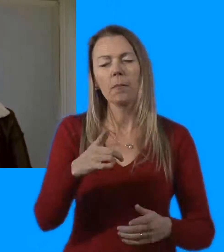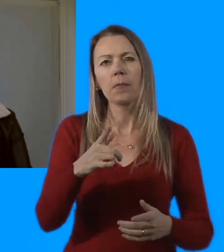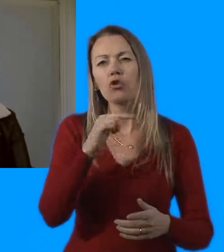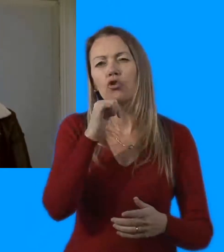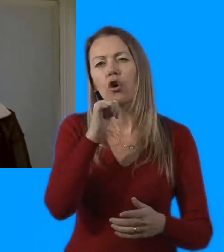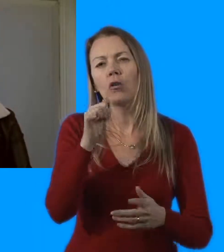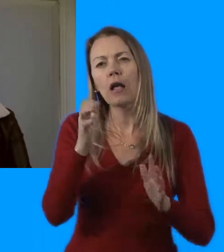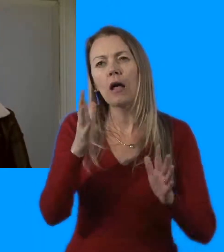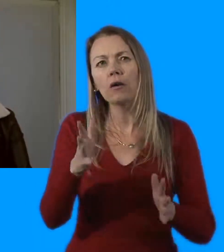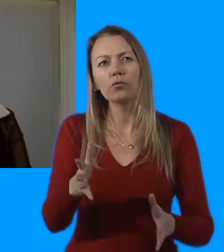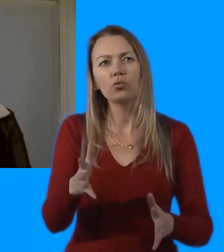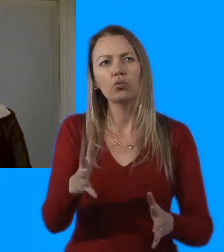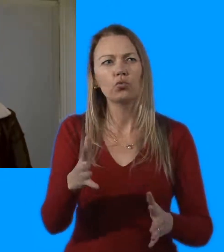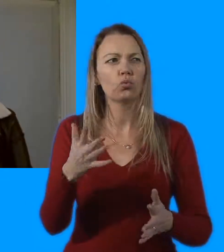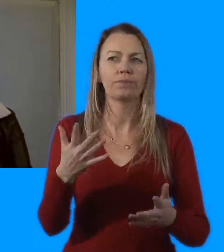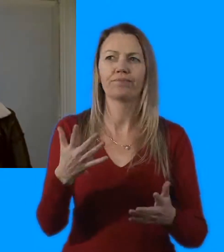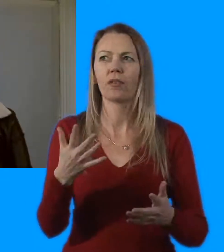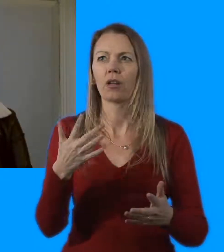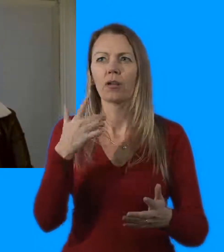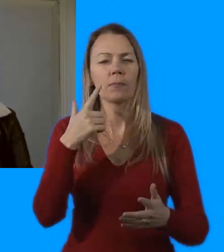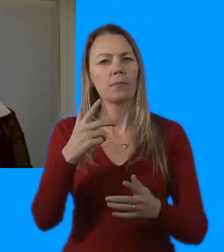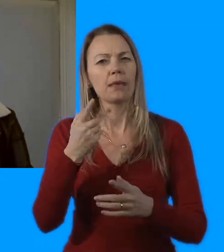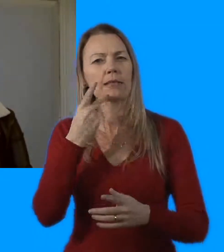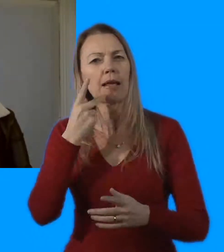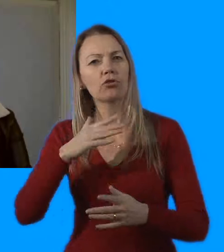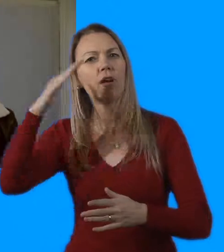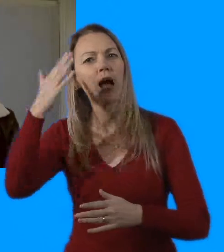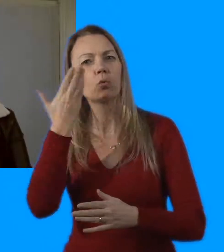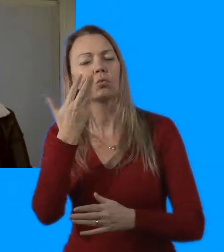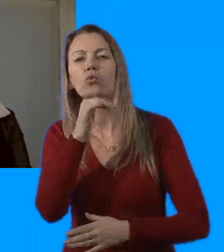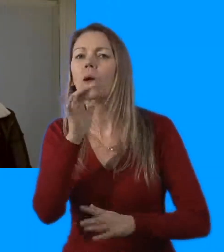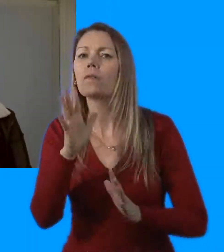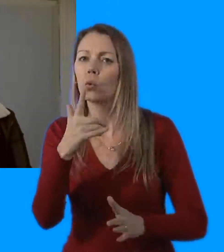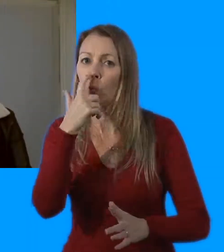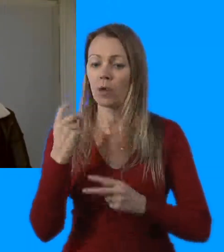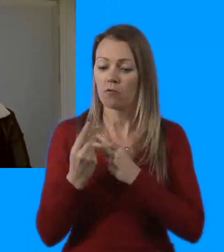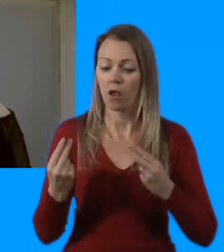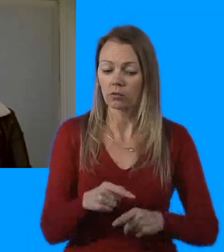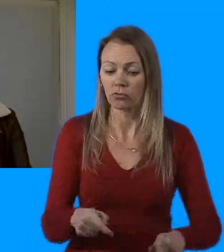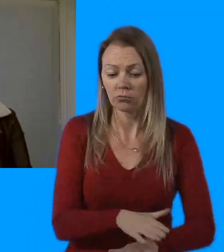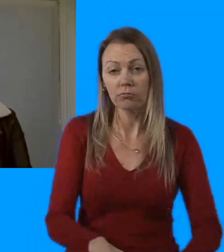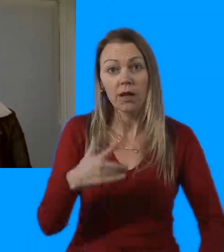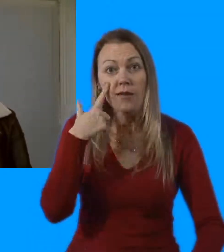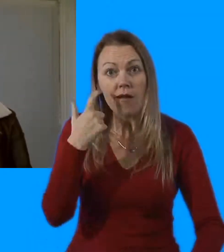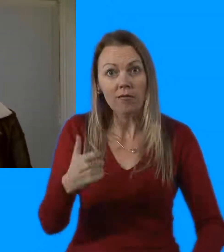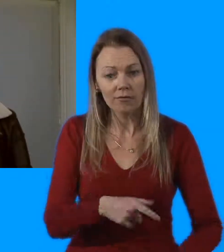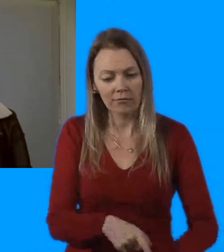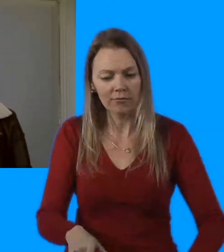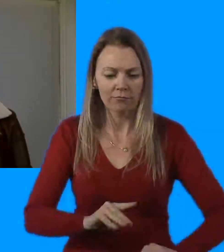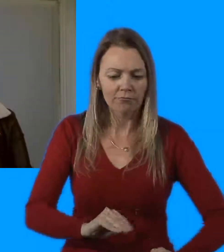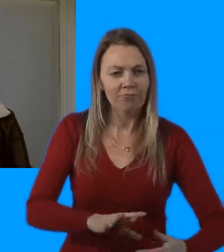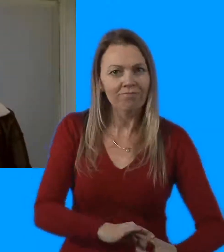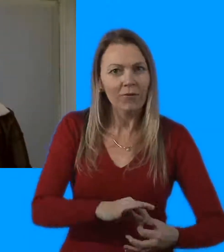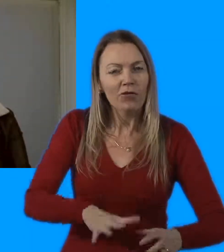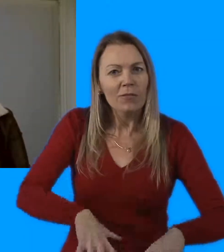working with young people, but maybe not necessarily typical young people in maybe secondary school or anything, but like nursery